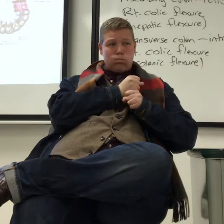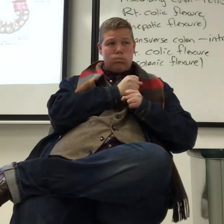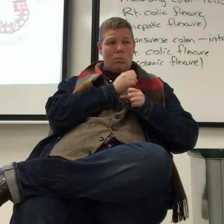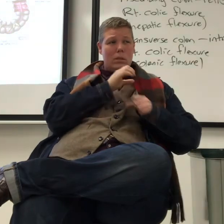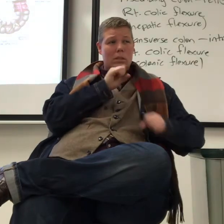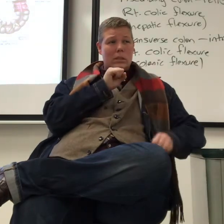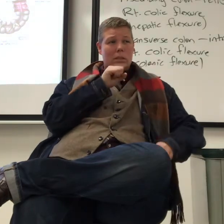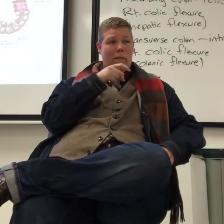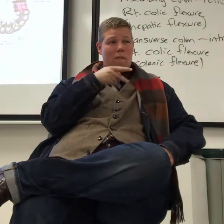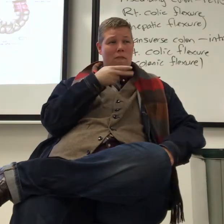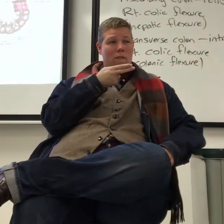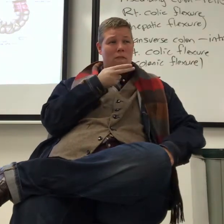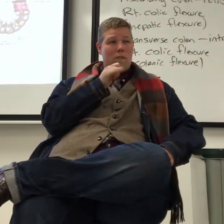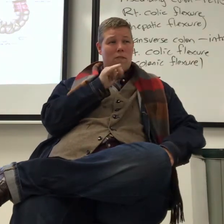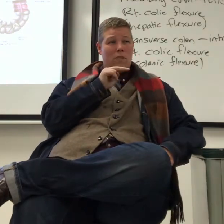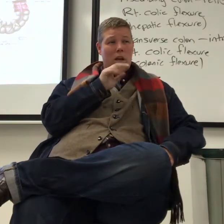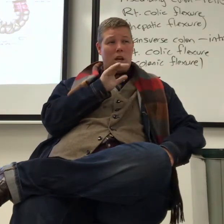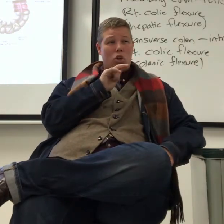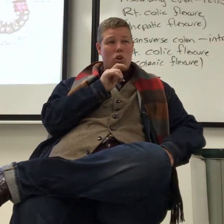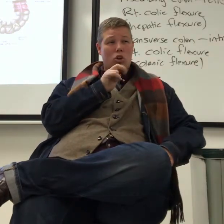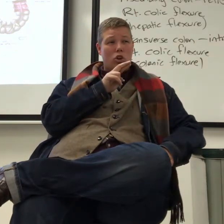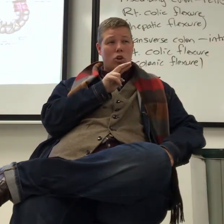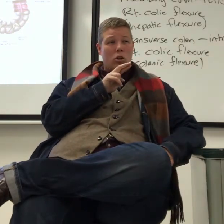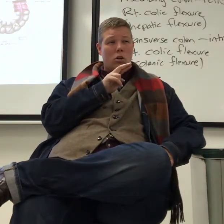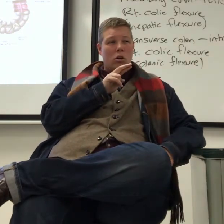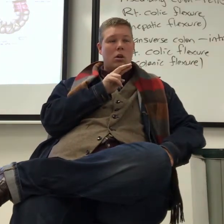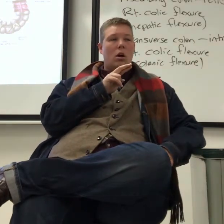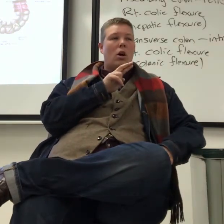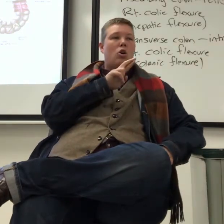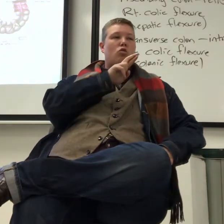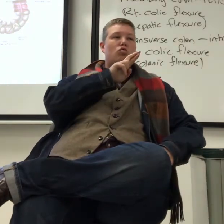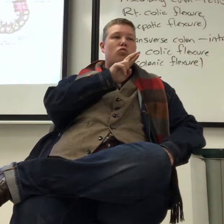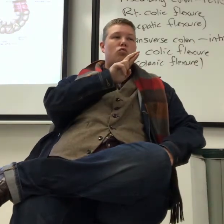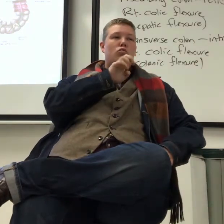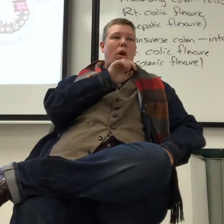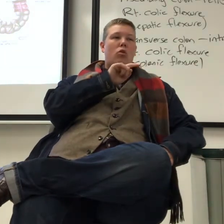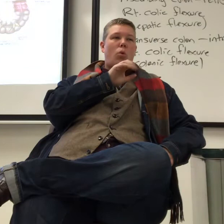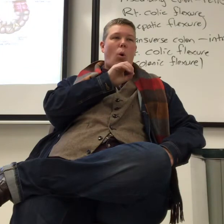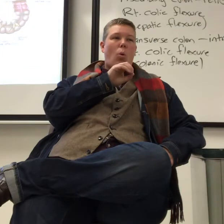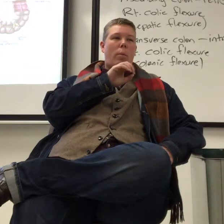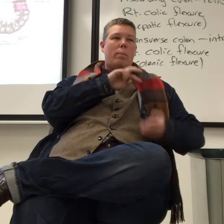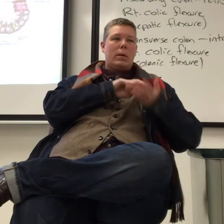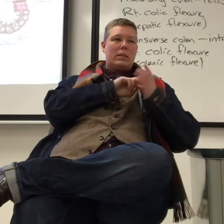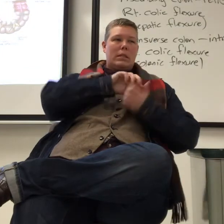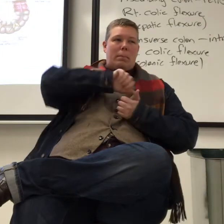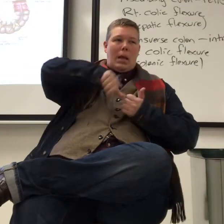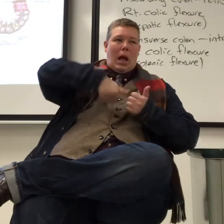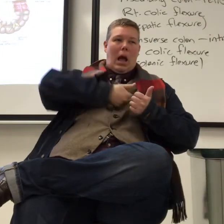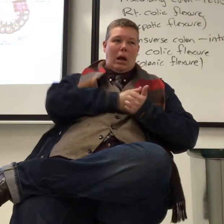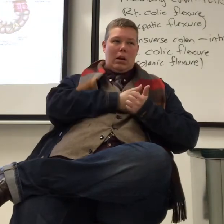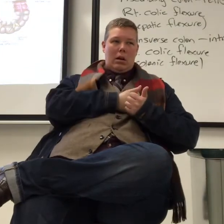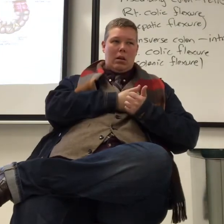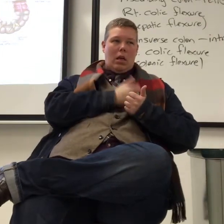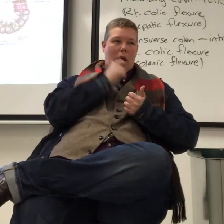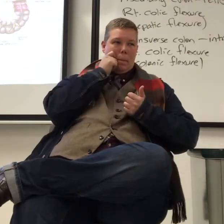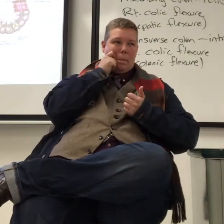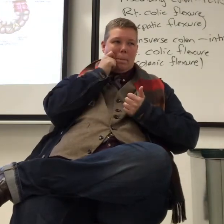has sphincters? Retro means it's behind the peritoneum. What do you mean sphincter? Because the stomach